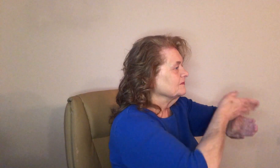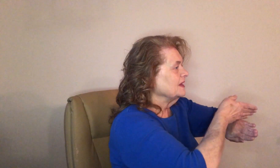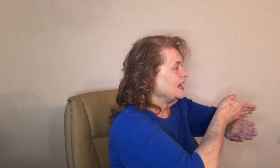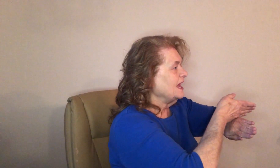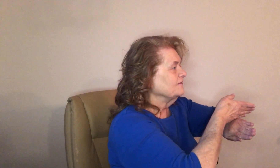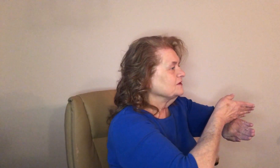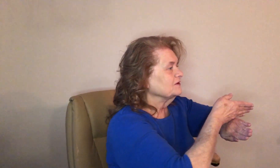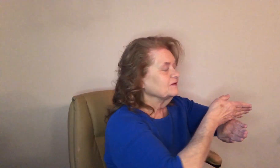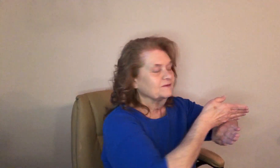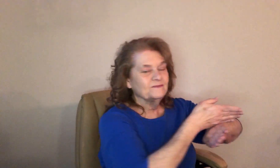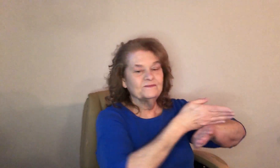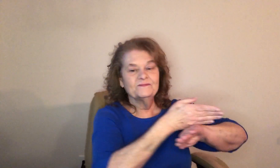After.